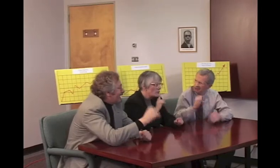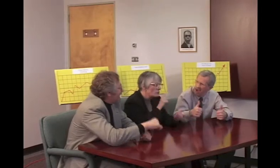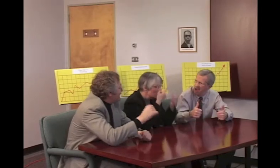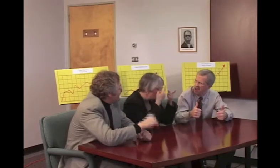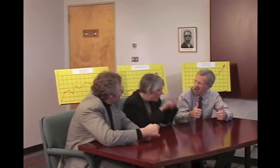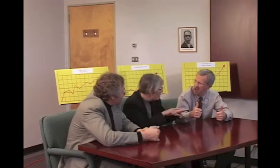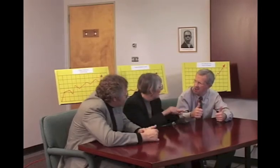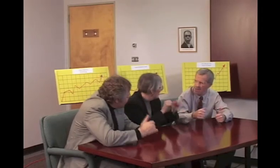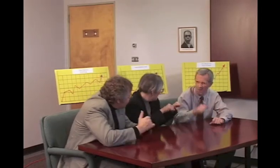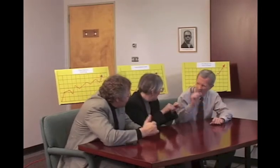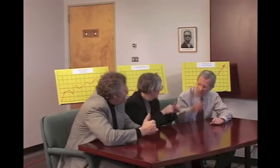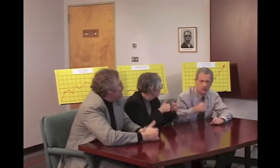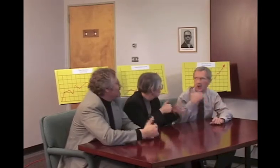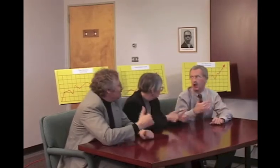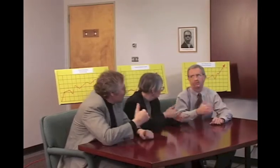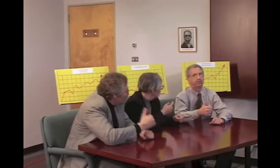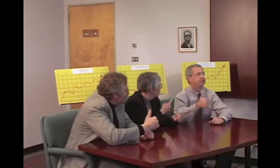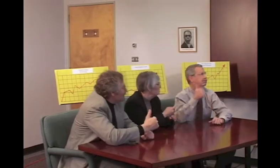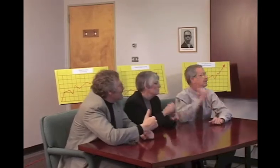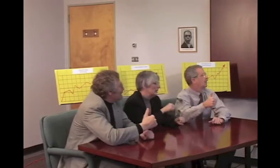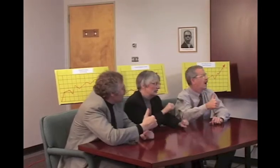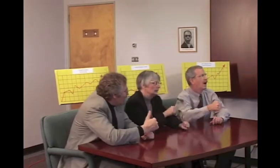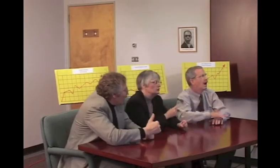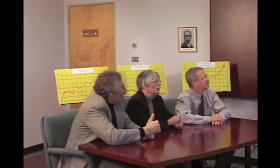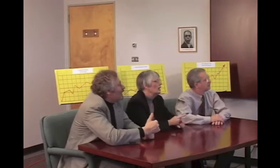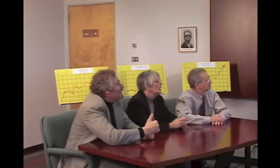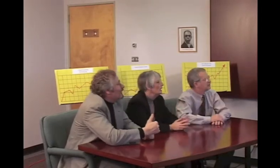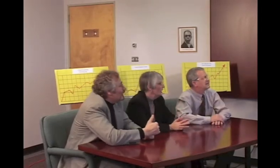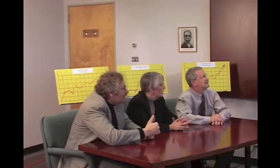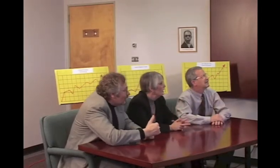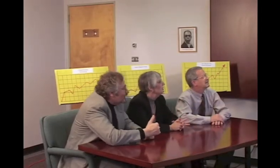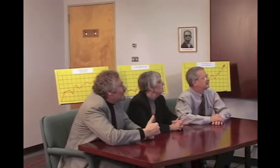Absolutely, sir. Yeah, oh, yes, I agree. Wonderful year. A great year.